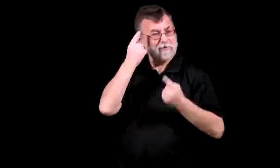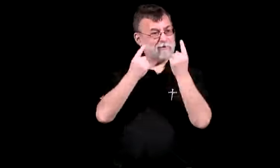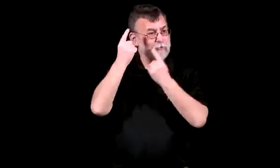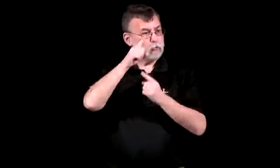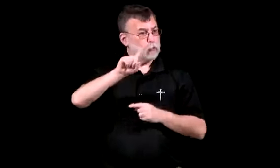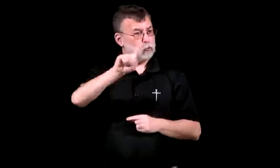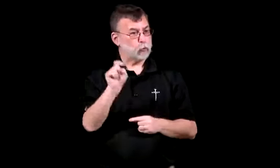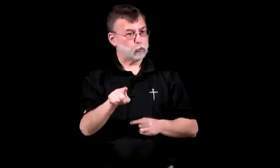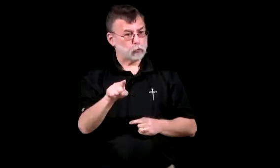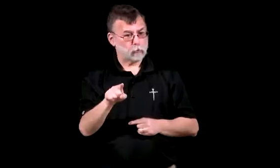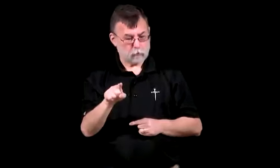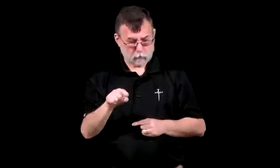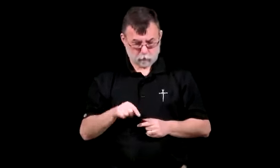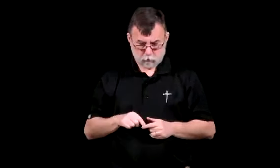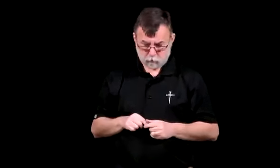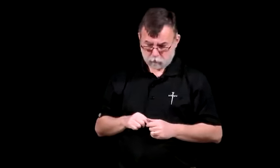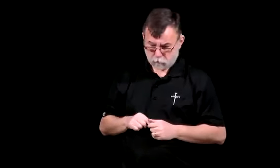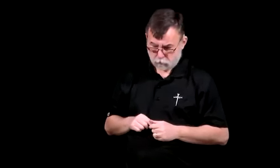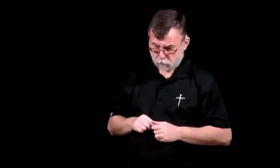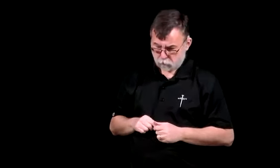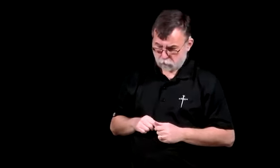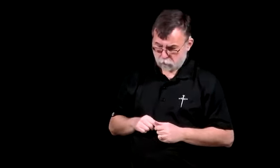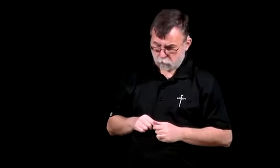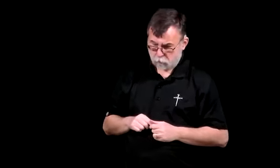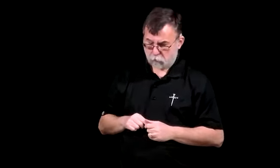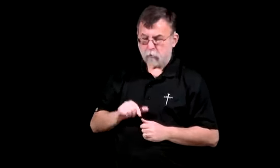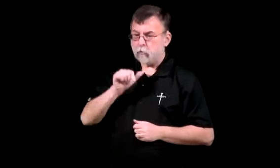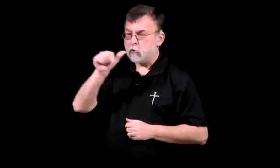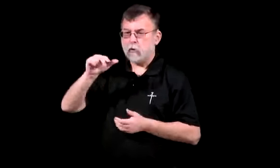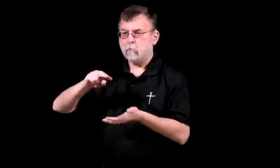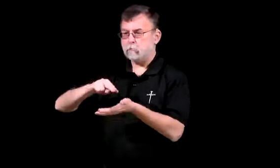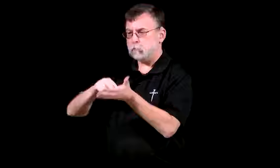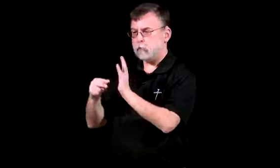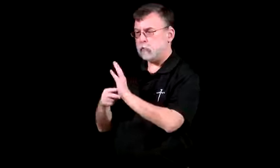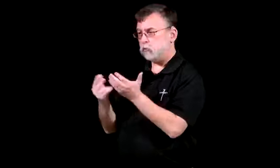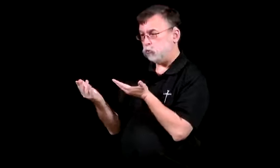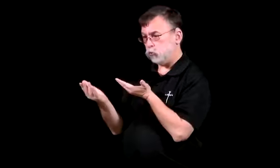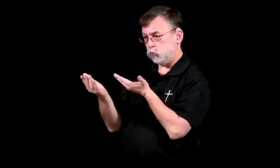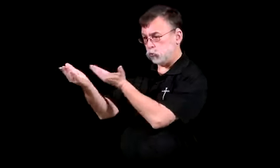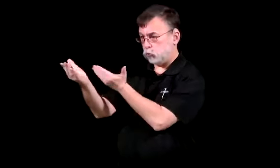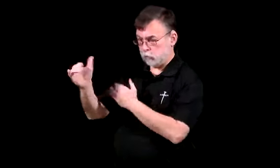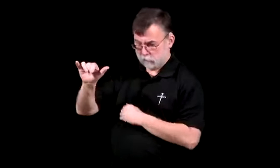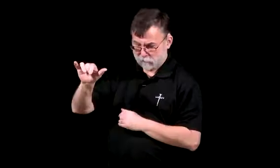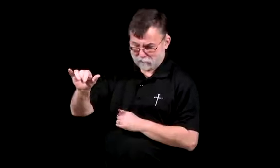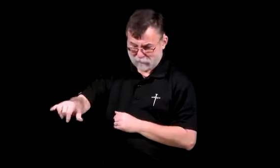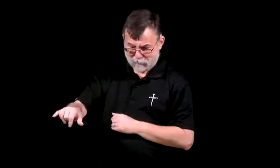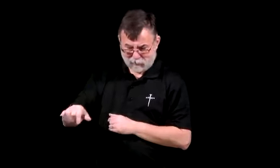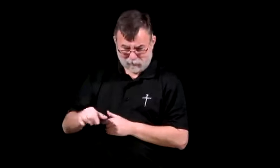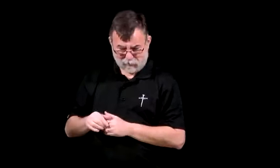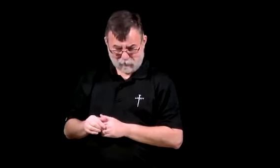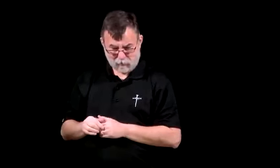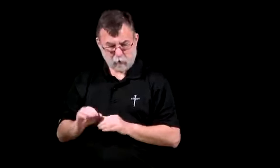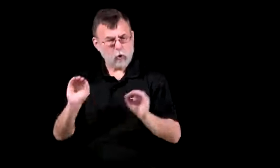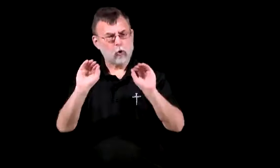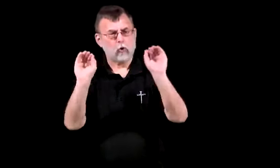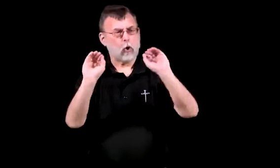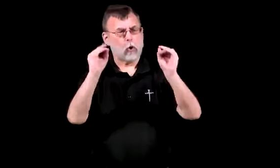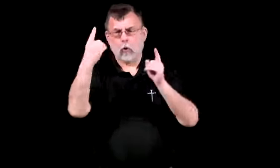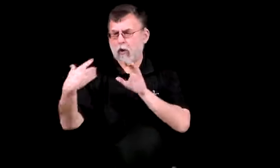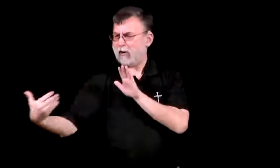Paul was considering a question, or his rhetorical question, is not meant